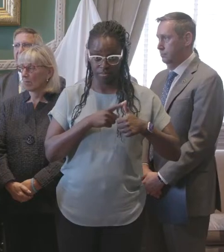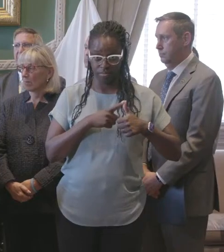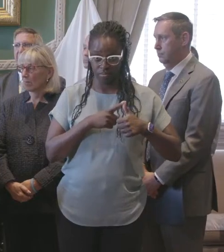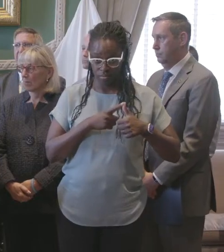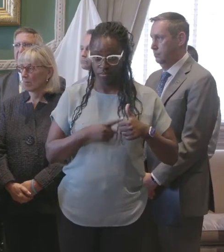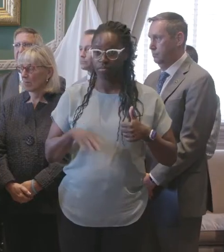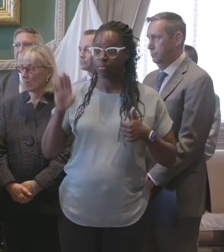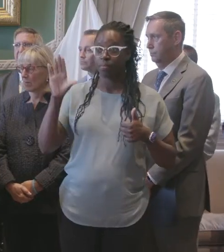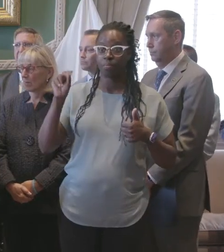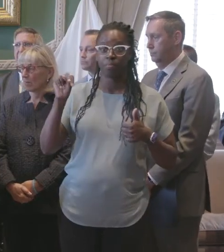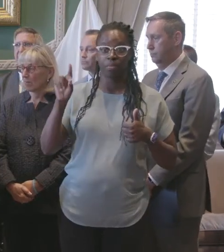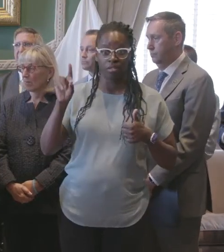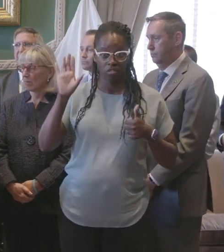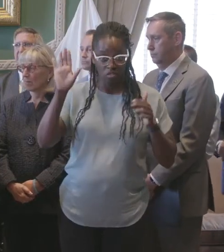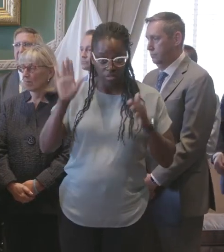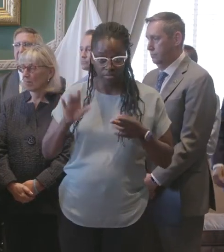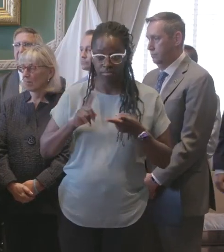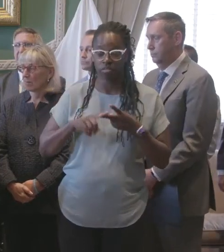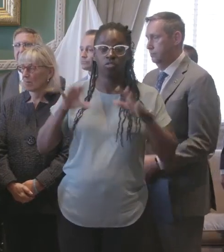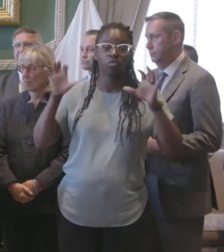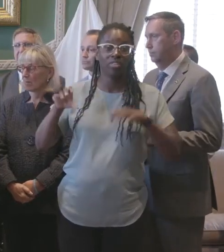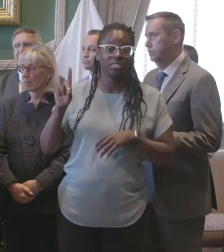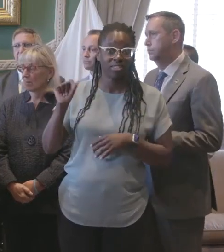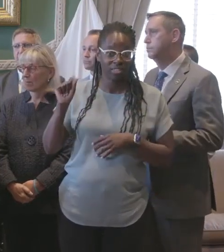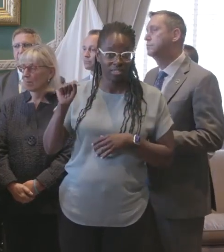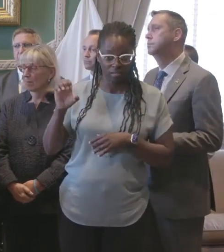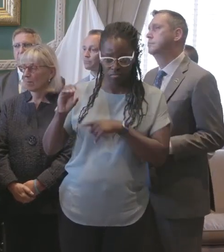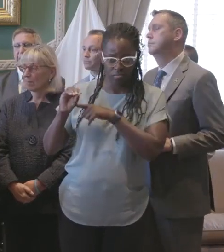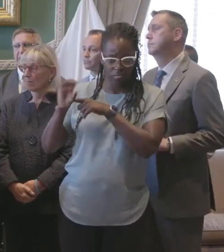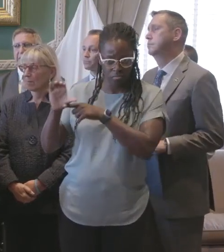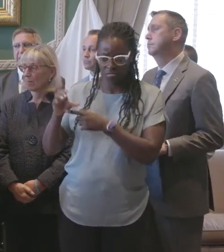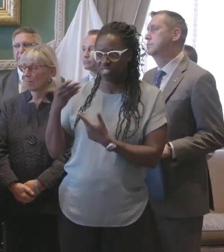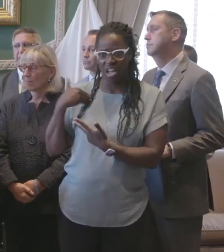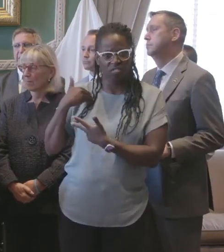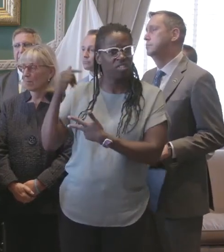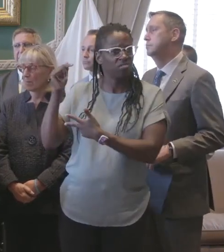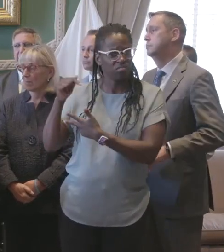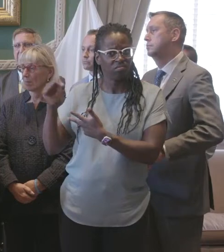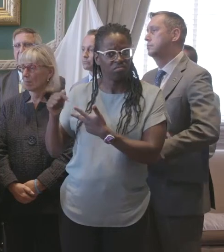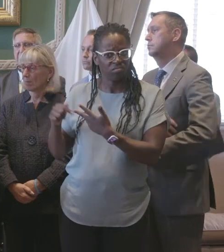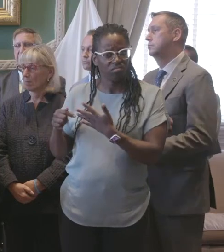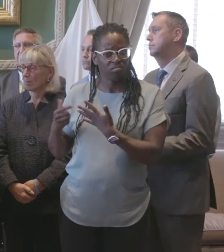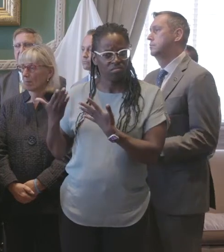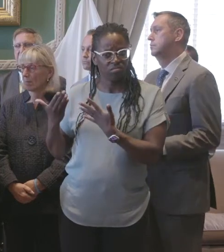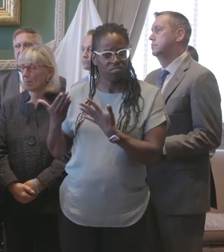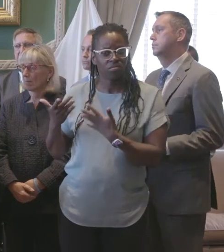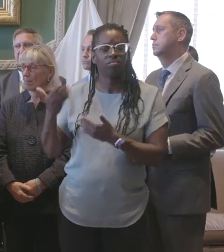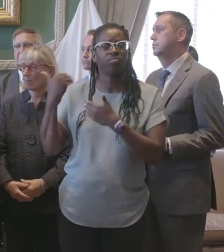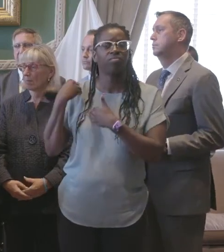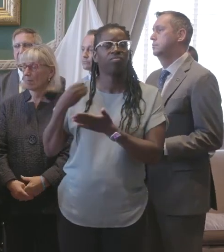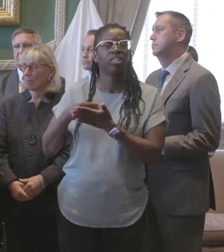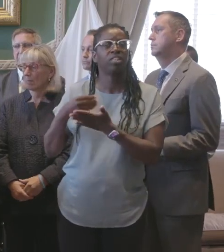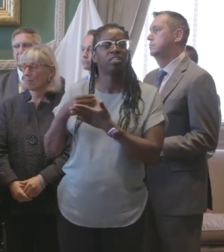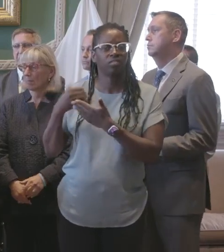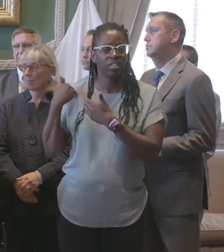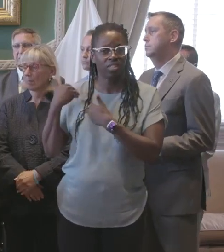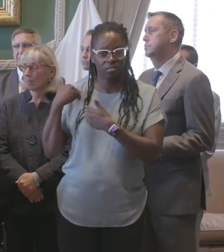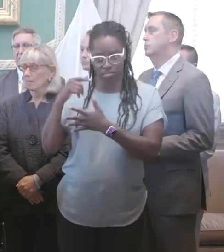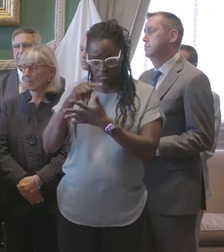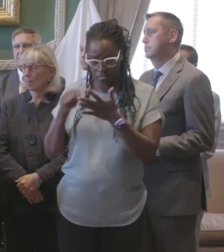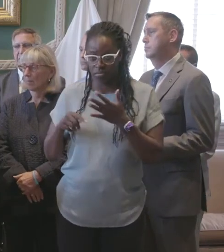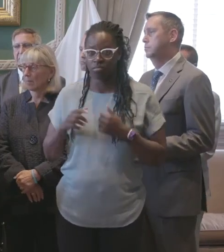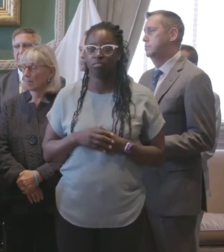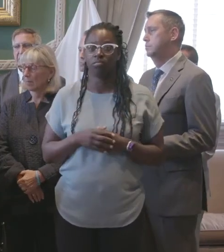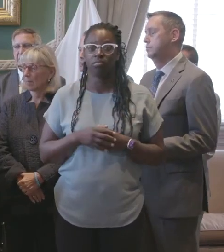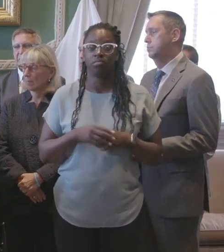our rainy day fund, but it's also our responsibility to make sure that we're being fiscally responsible in a time where there's still